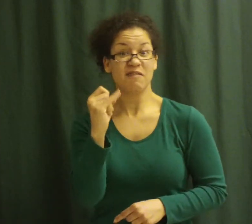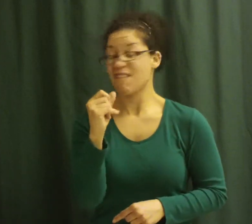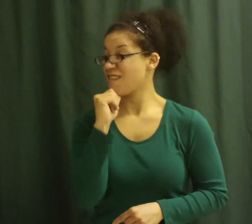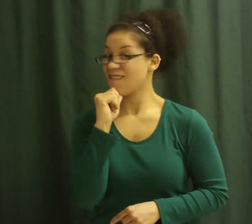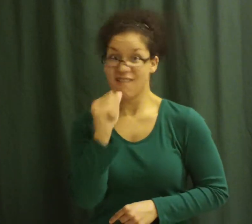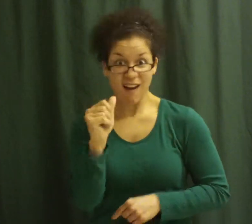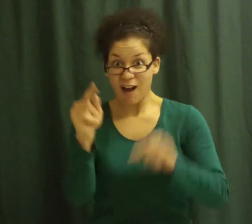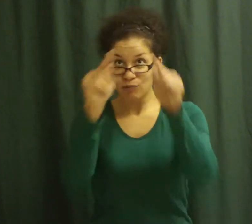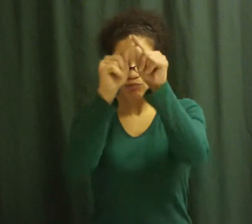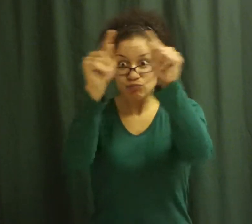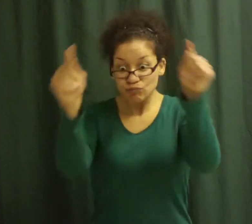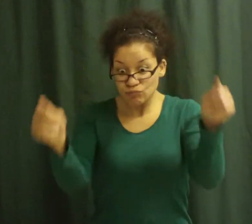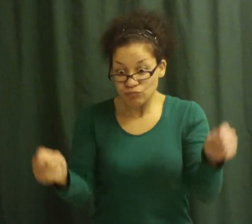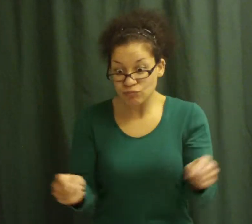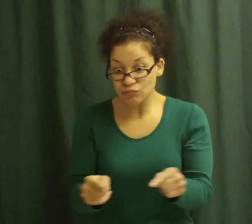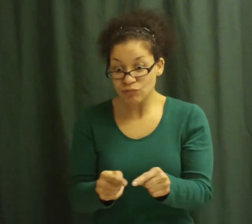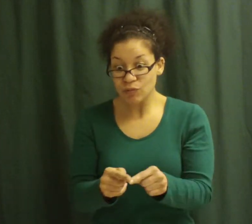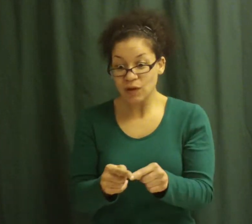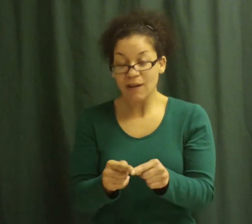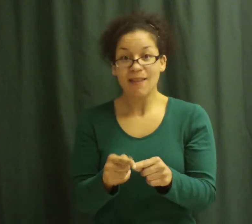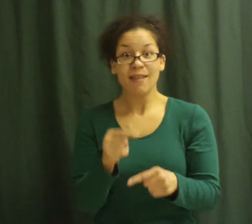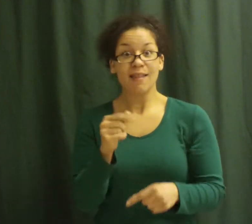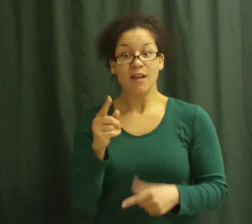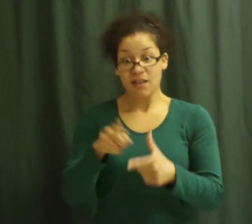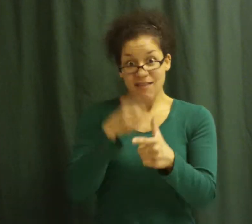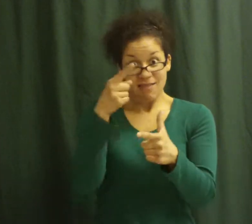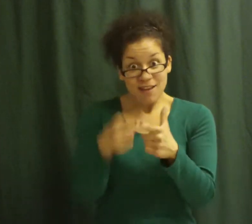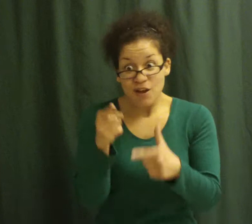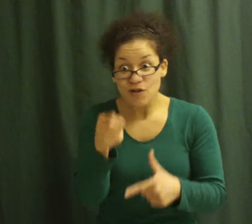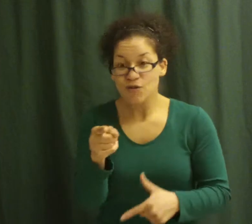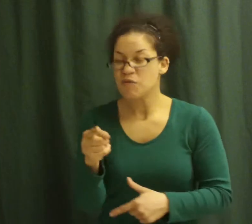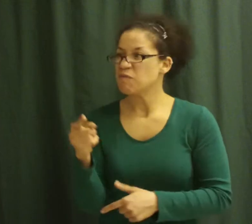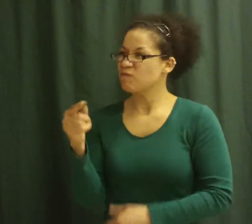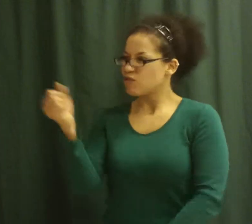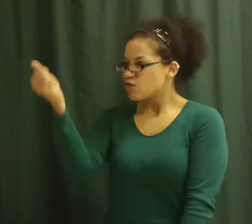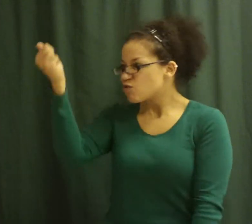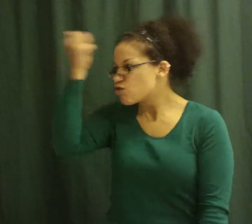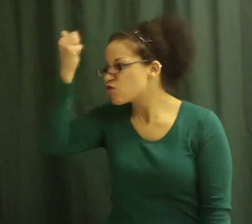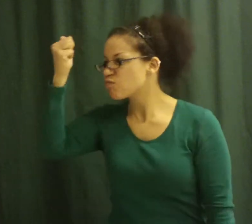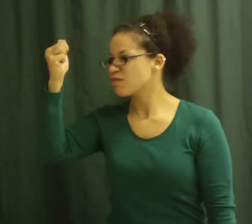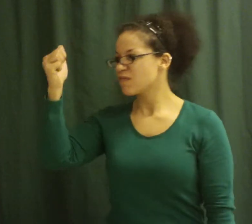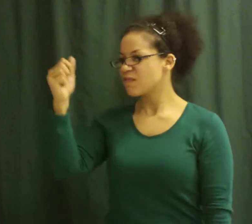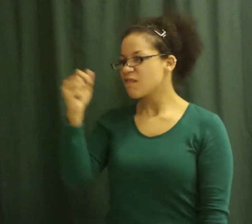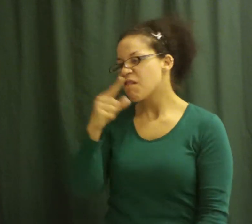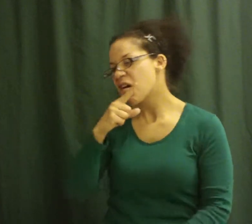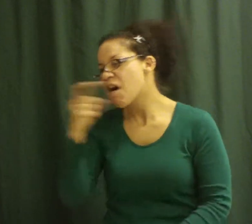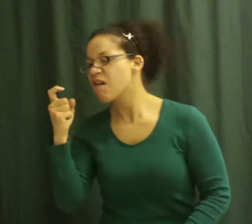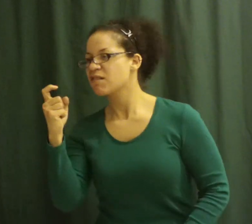and ugly and bad. Bad. Bad.